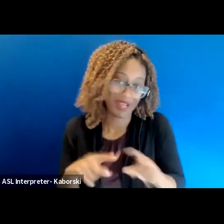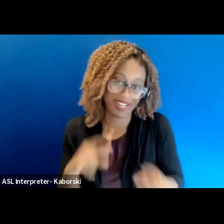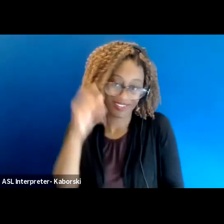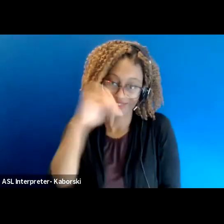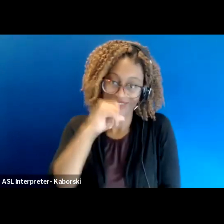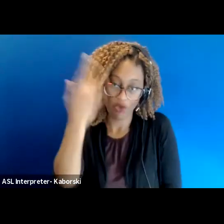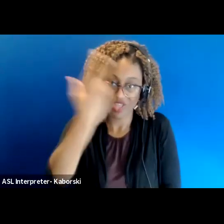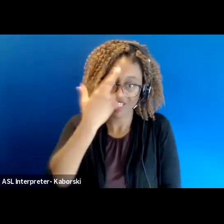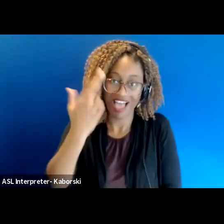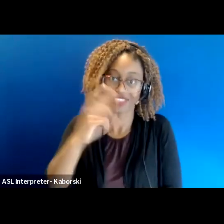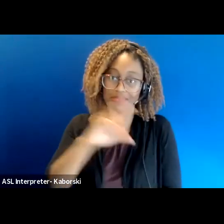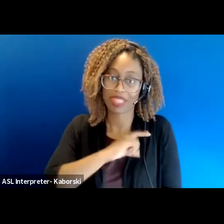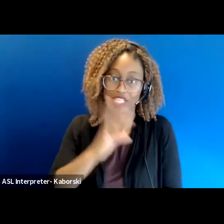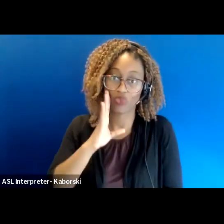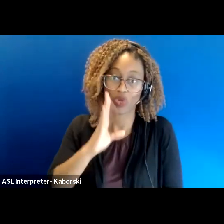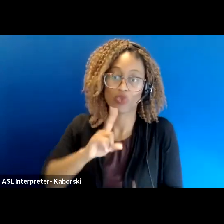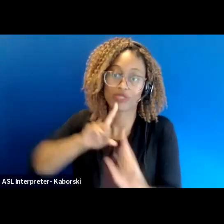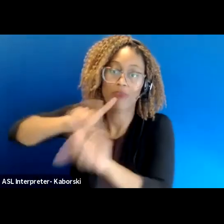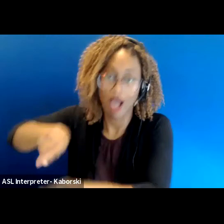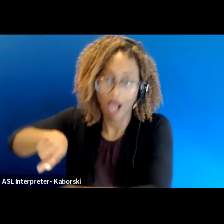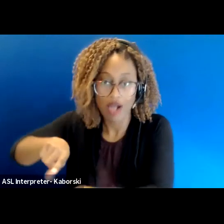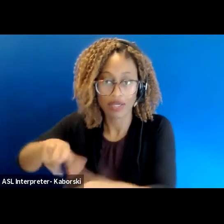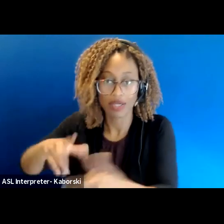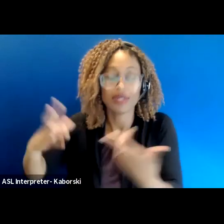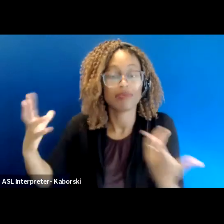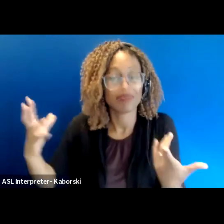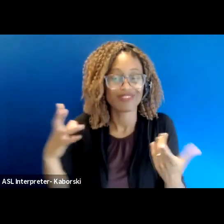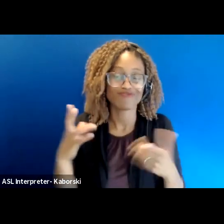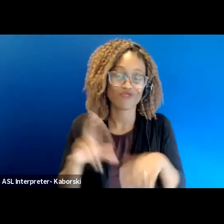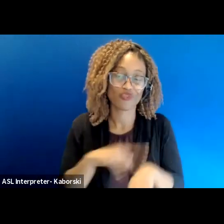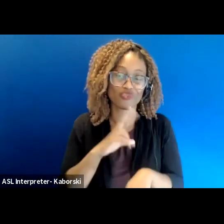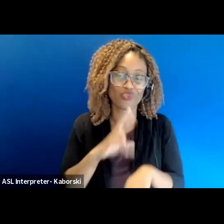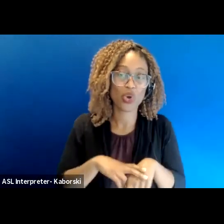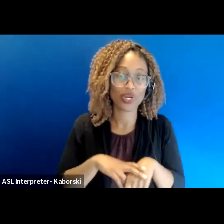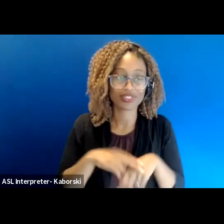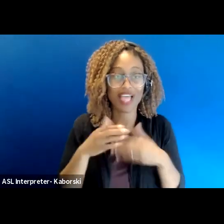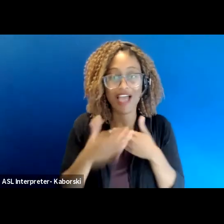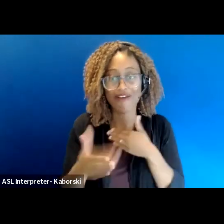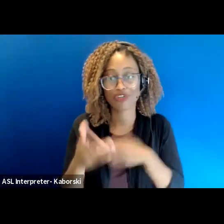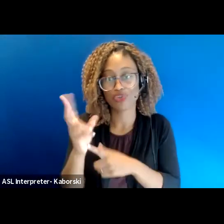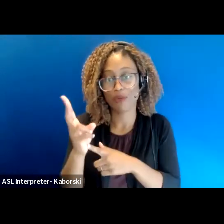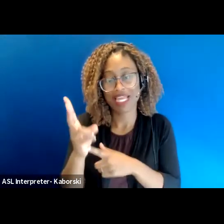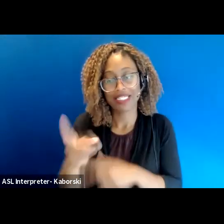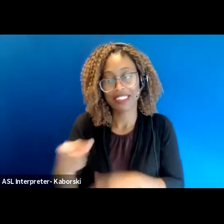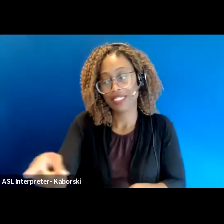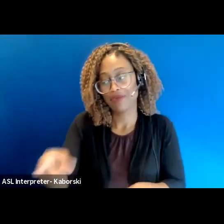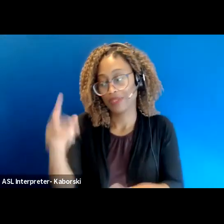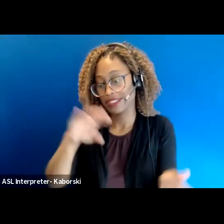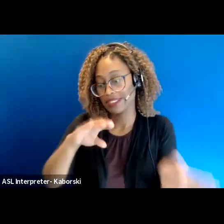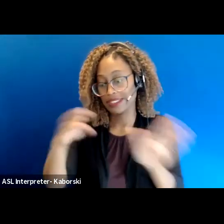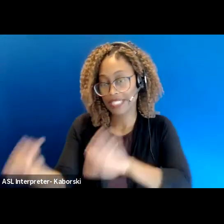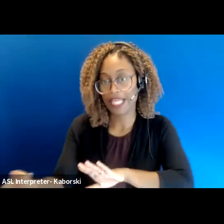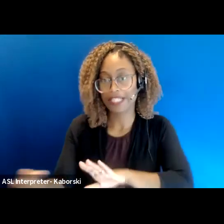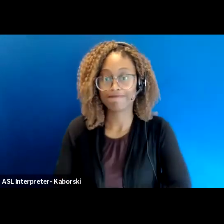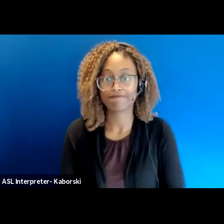And of course, after less than 2 minutes, he was killed.